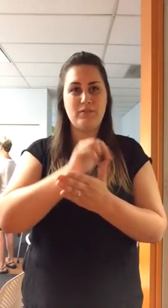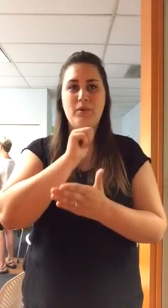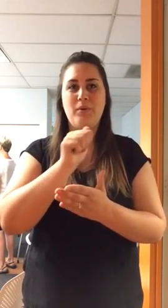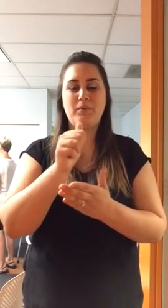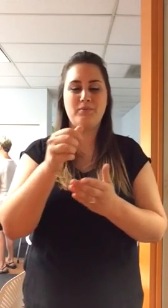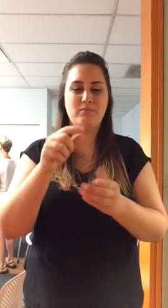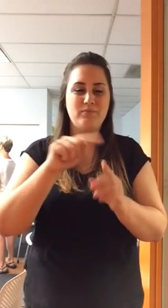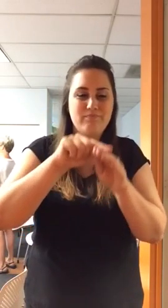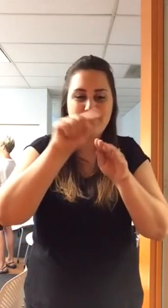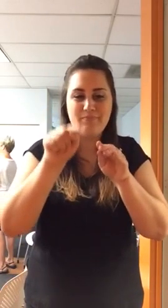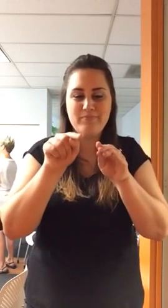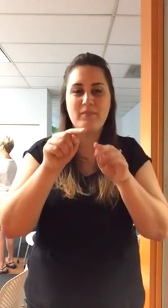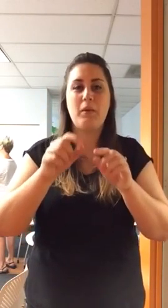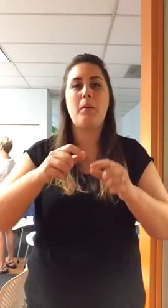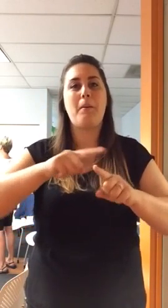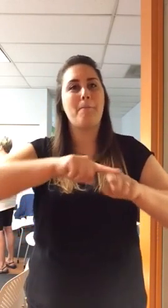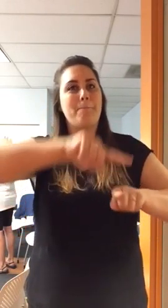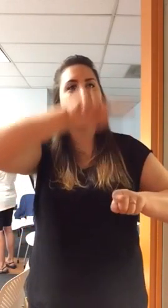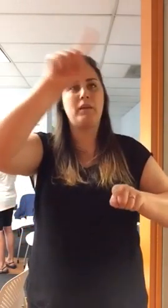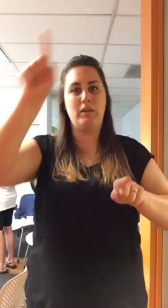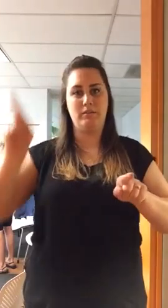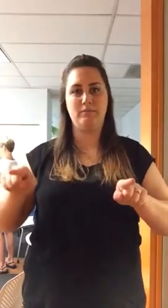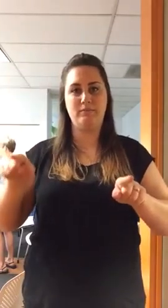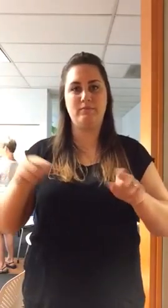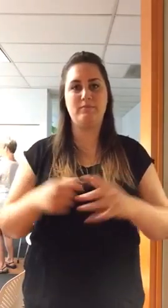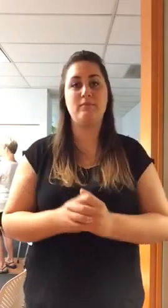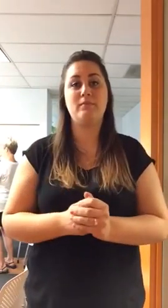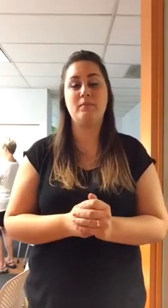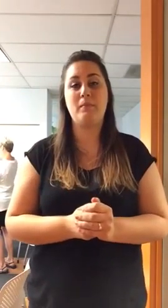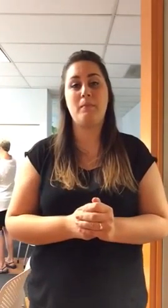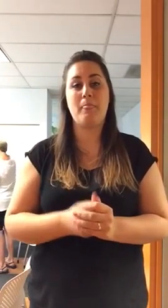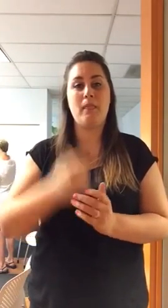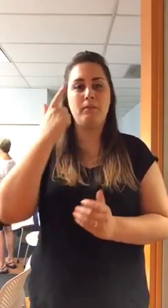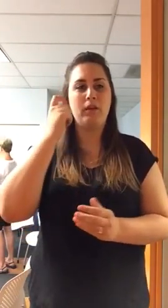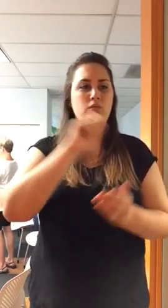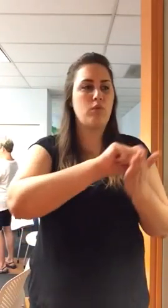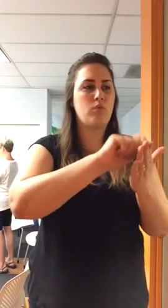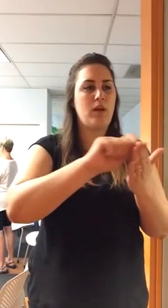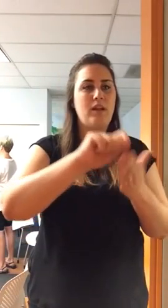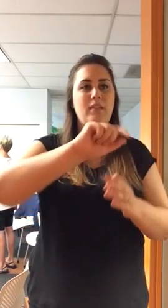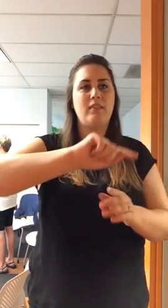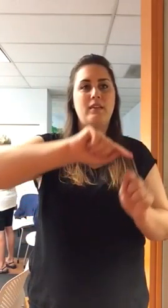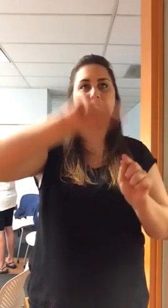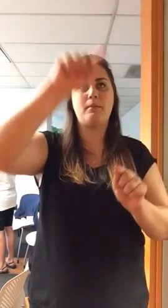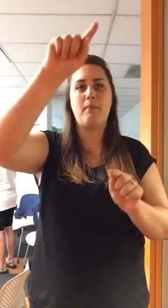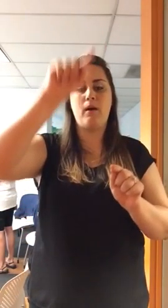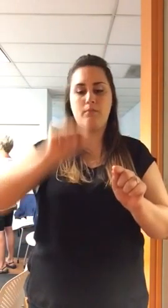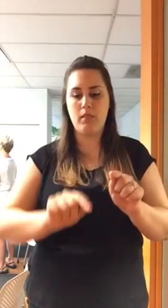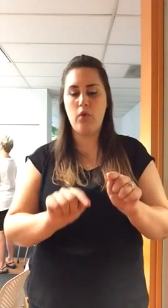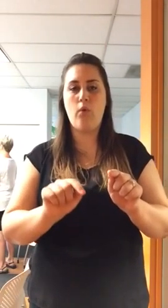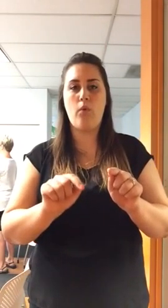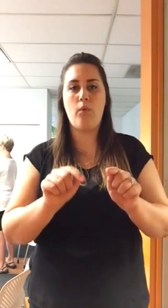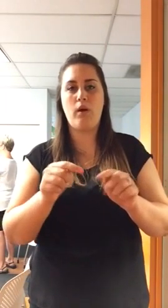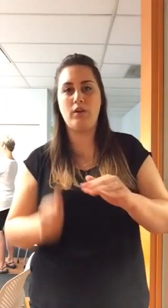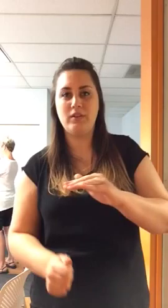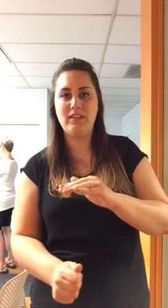view. You want to make it really large, because we're going to be writing things above it, below it, underneath it,